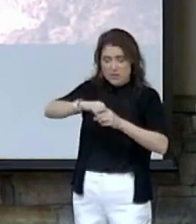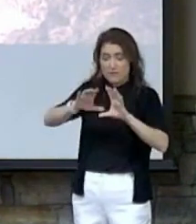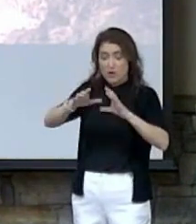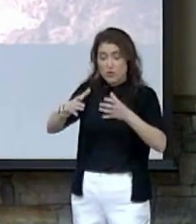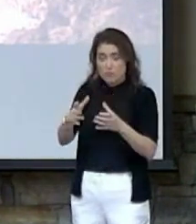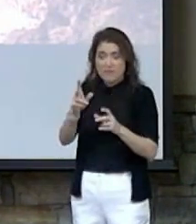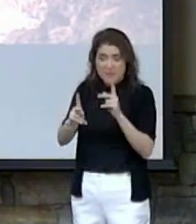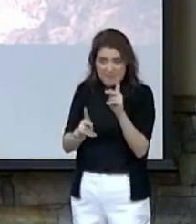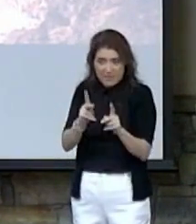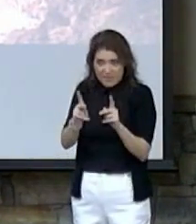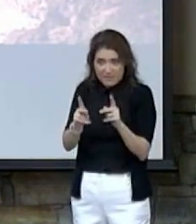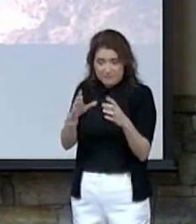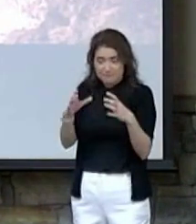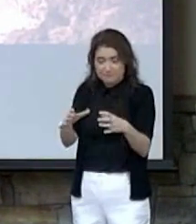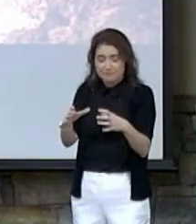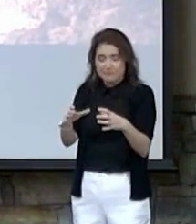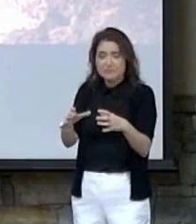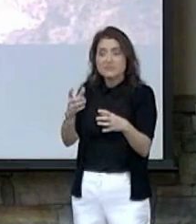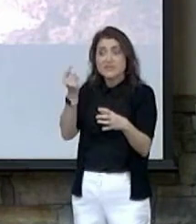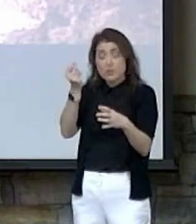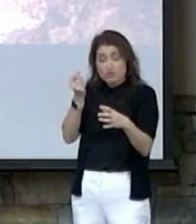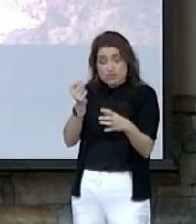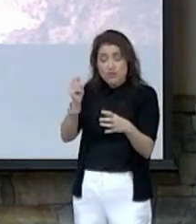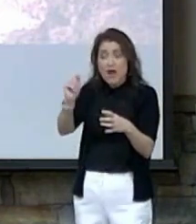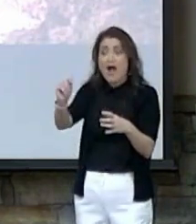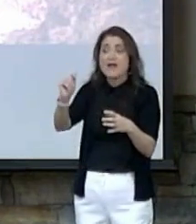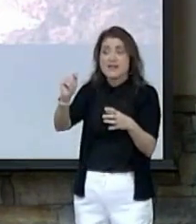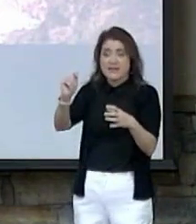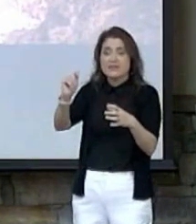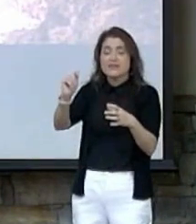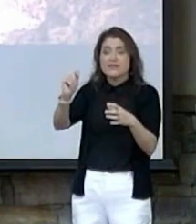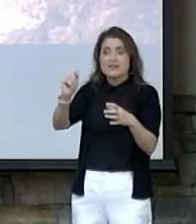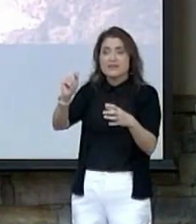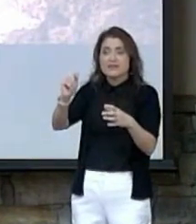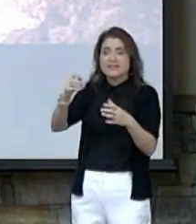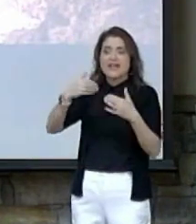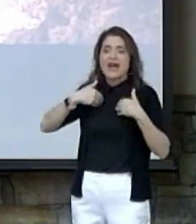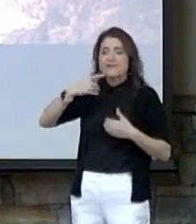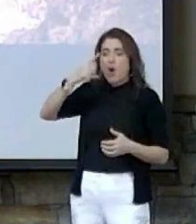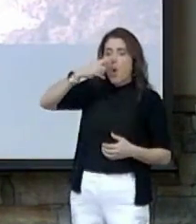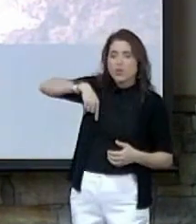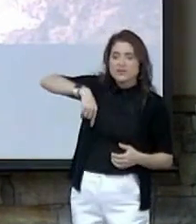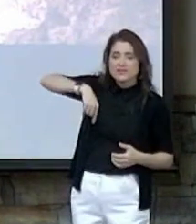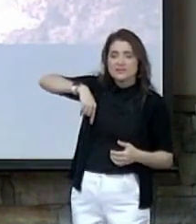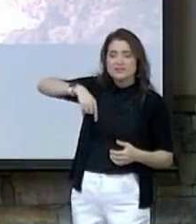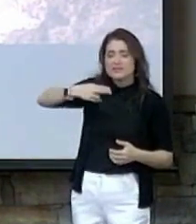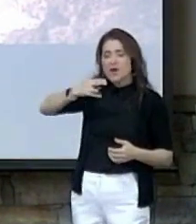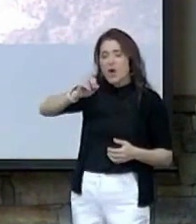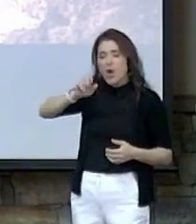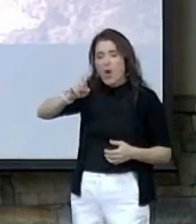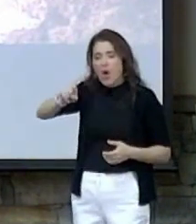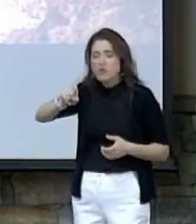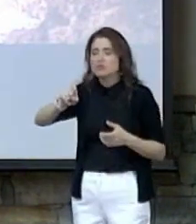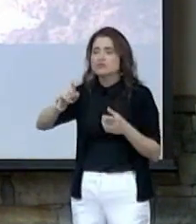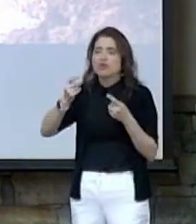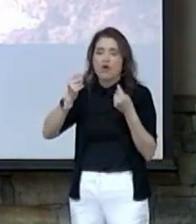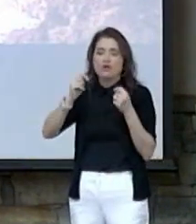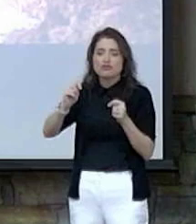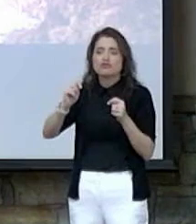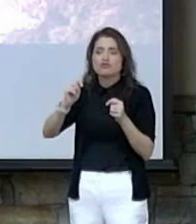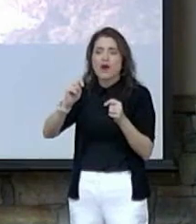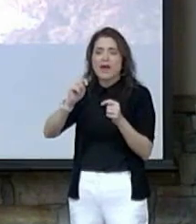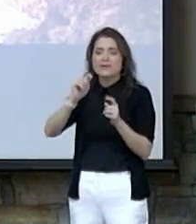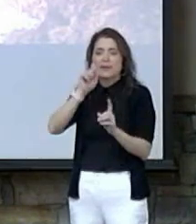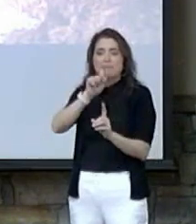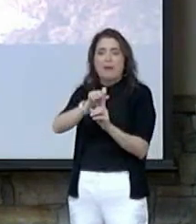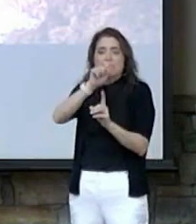people that were trying to perpetrate a hoax or get people to believe something that wasn't true, and you were looking for